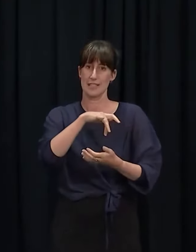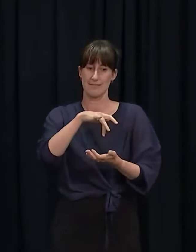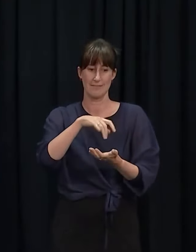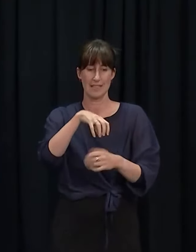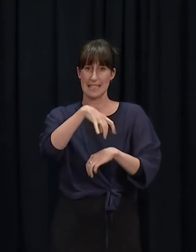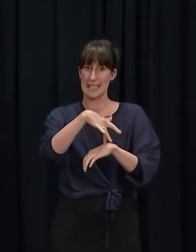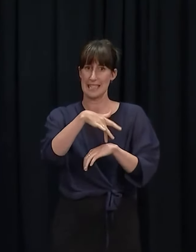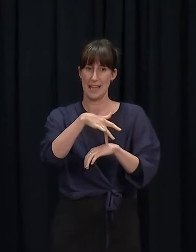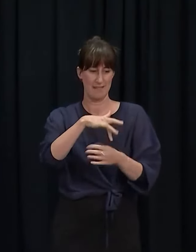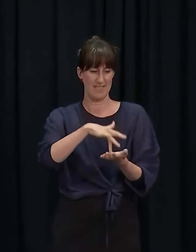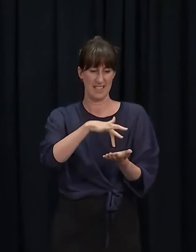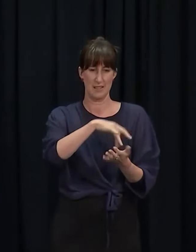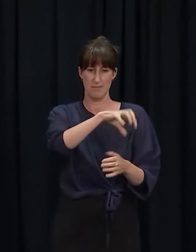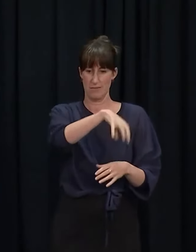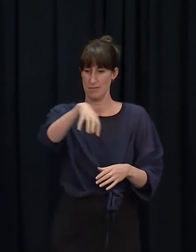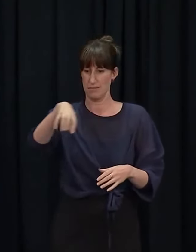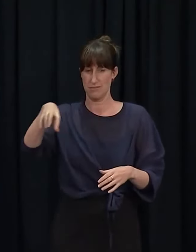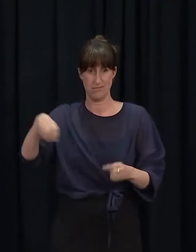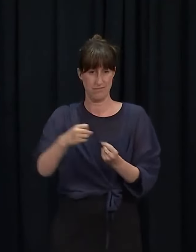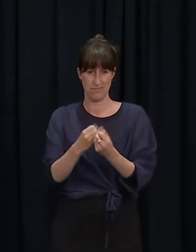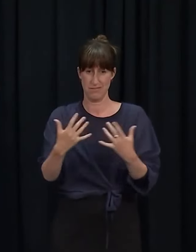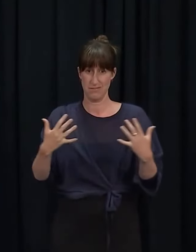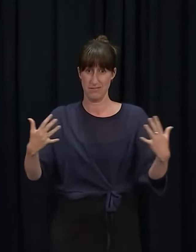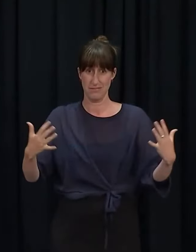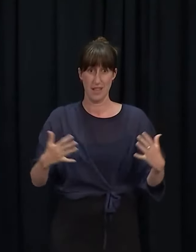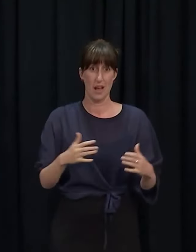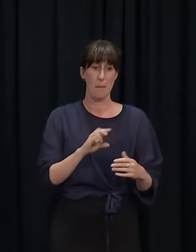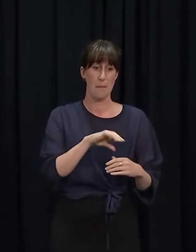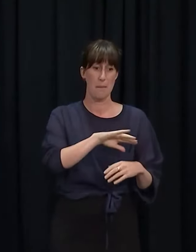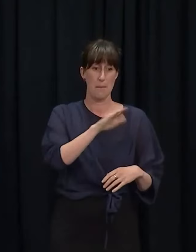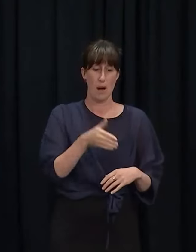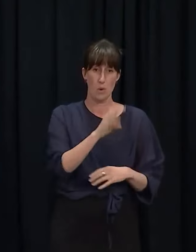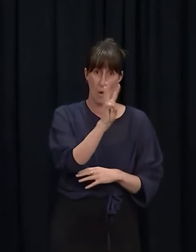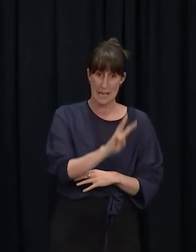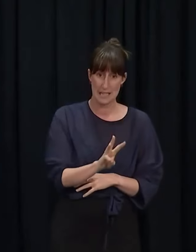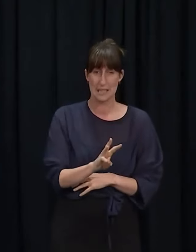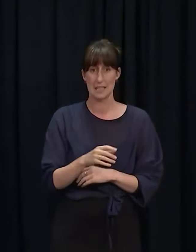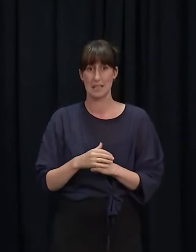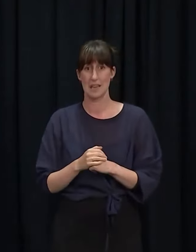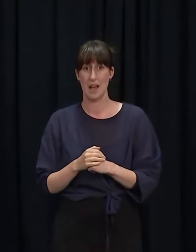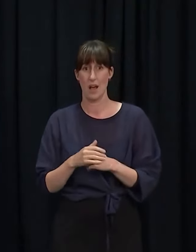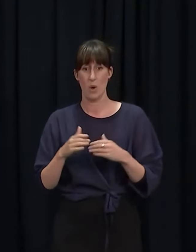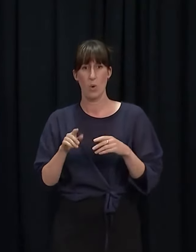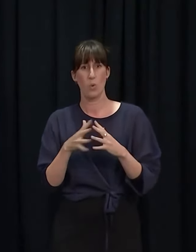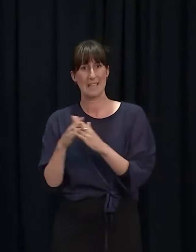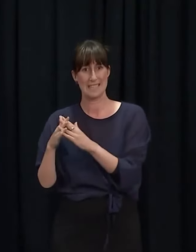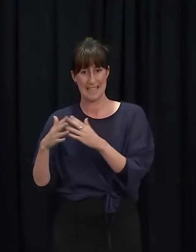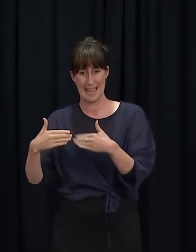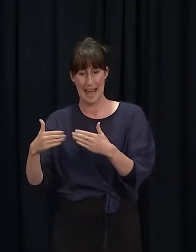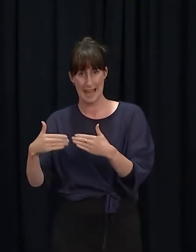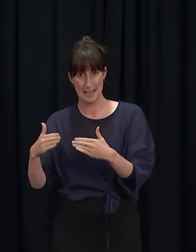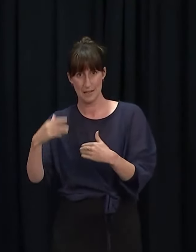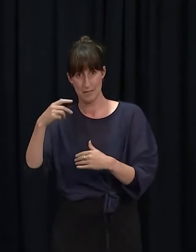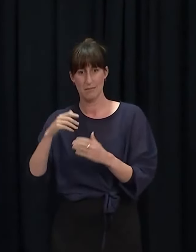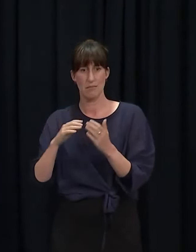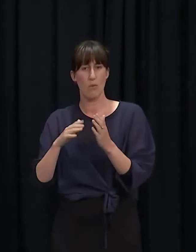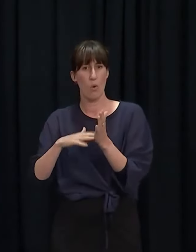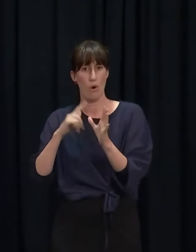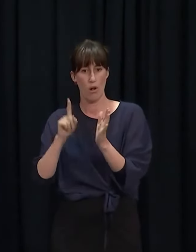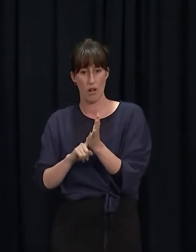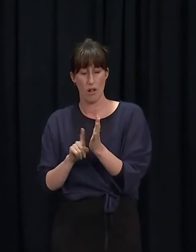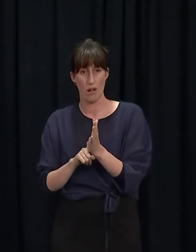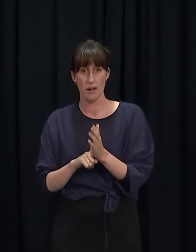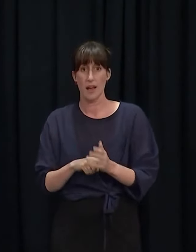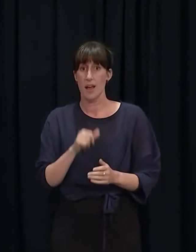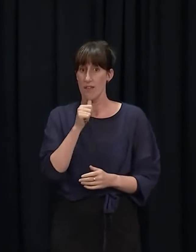Wellington vaccination sites shifting to drive-through this week to increase capacity. You can, of course, as always, book now for your